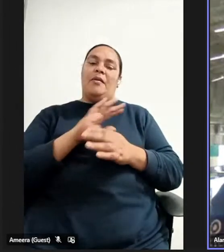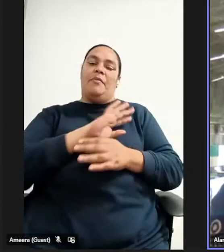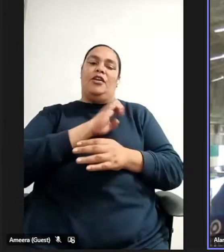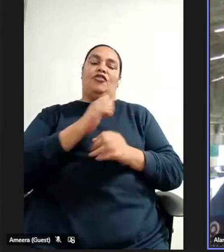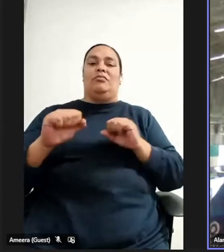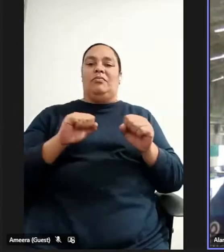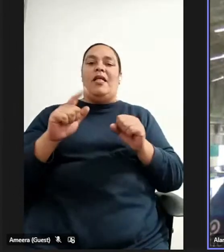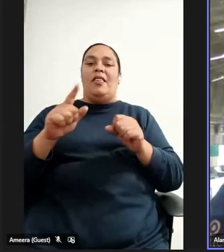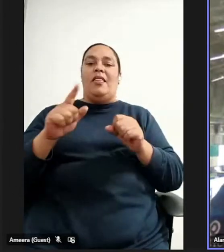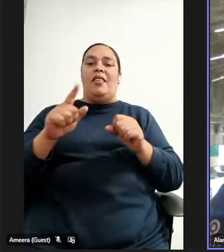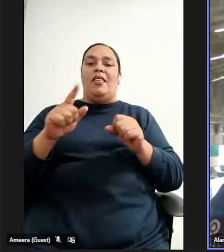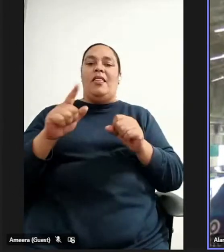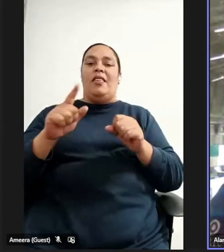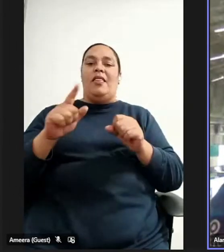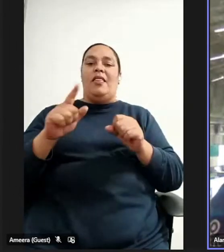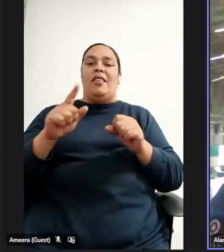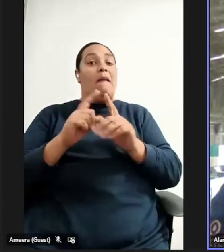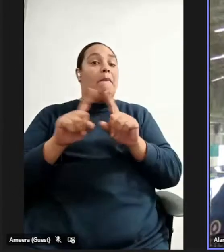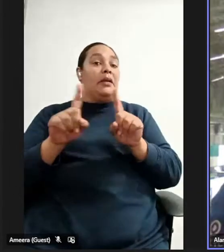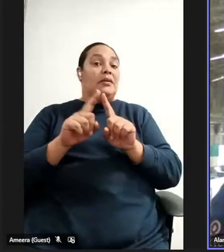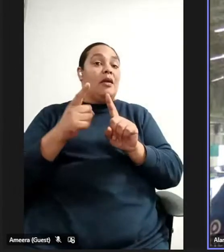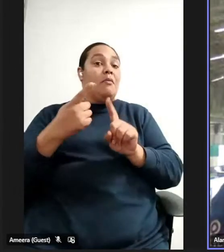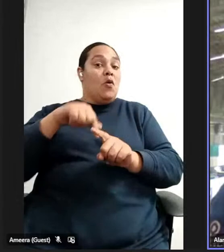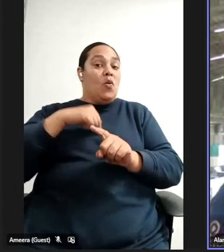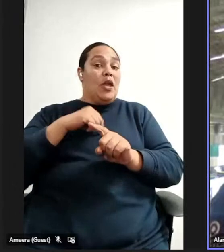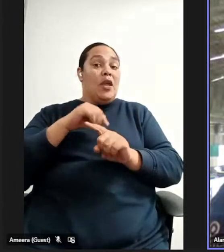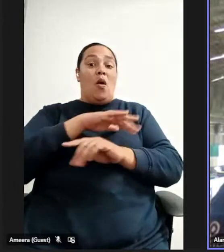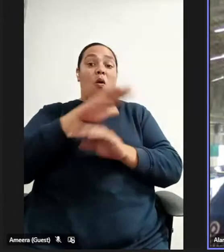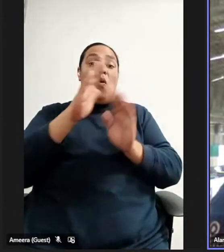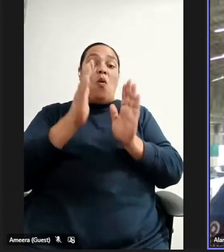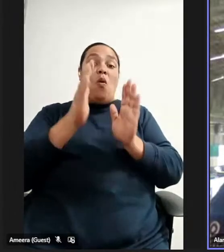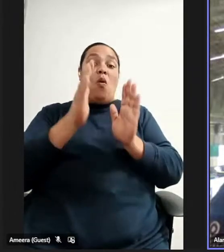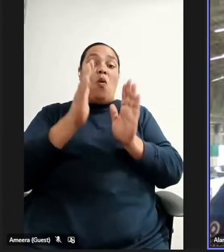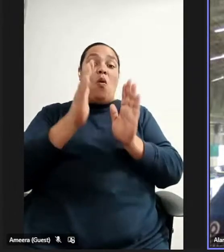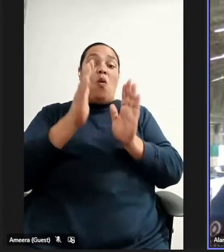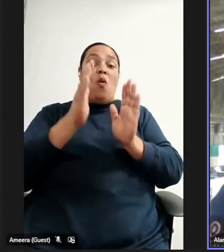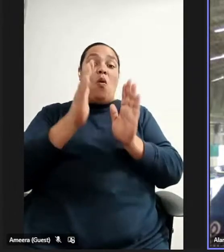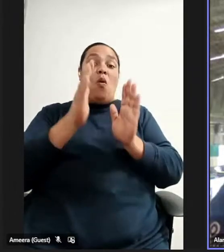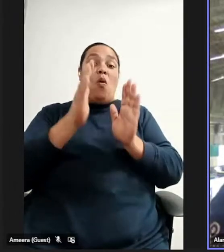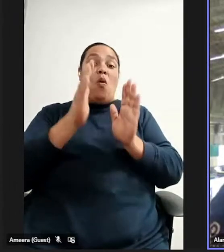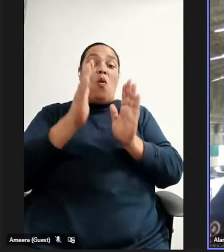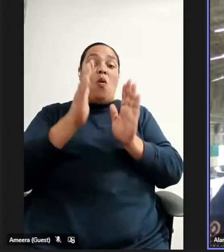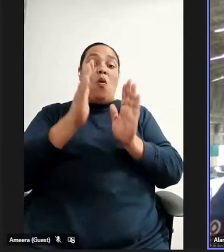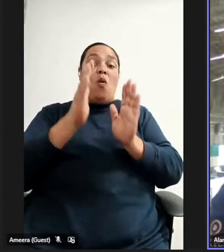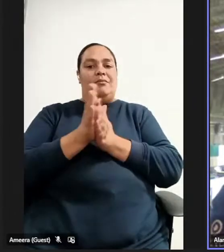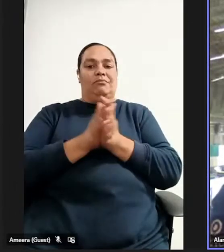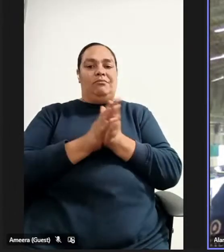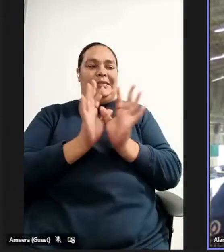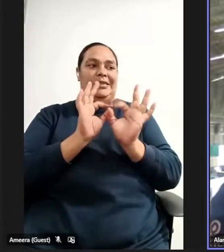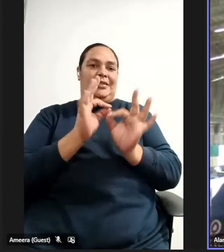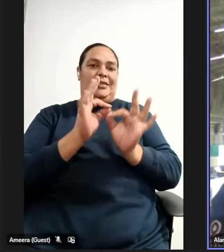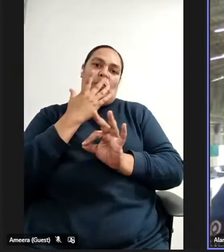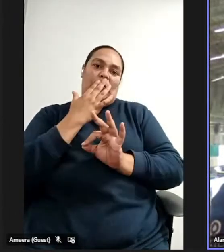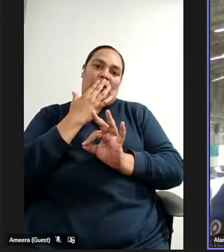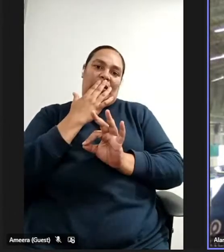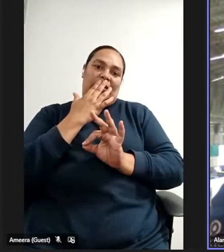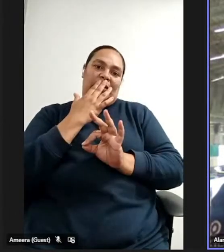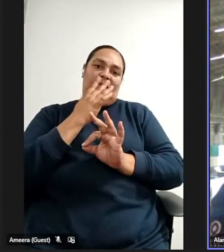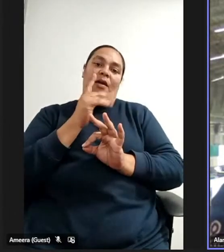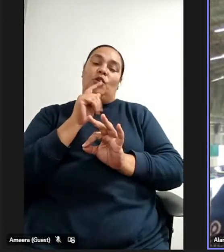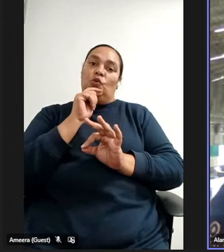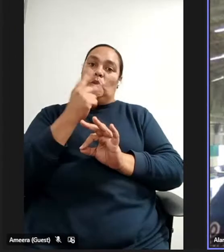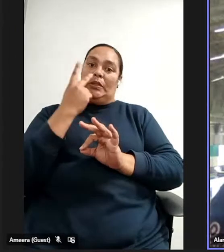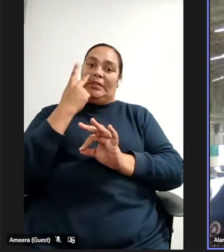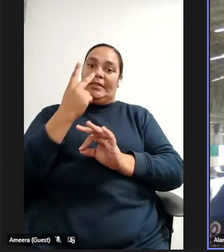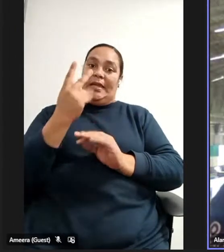also it's for us as a whole region to make sure that we can mitigate this risk, actually see the end of load